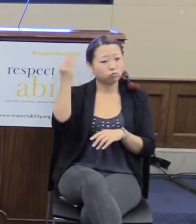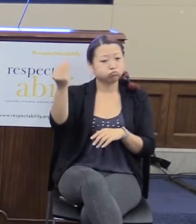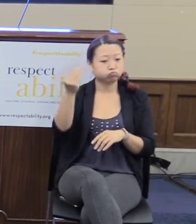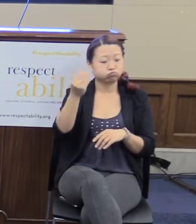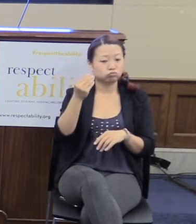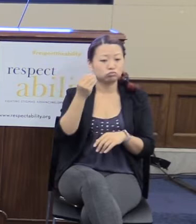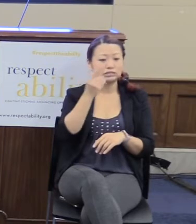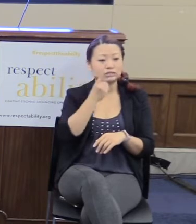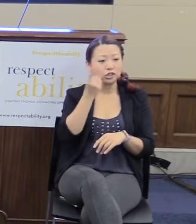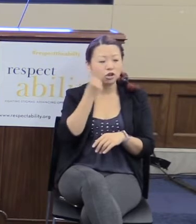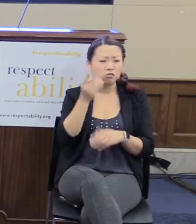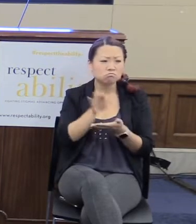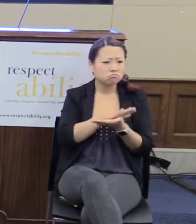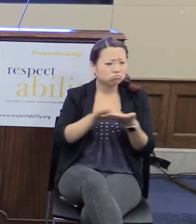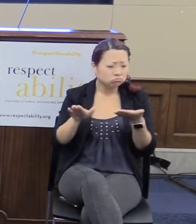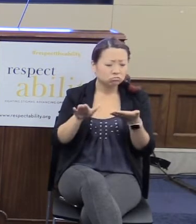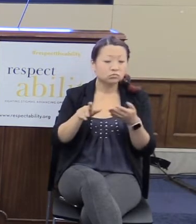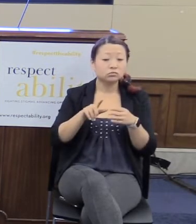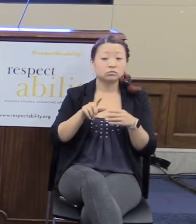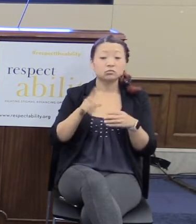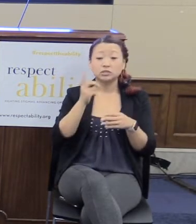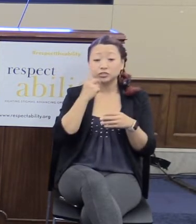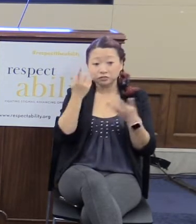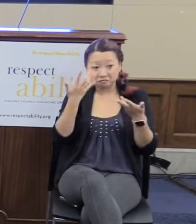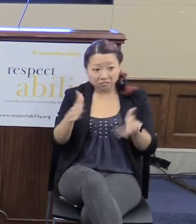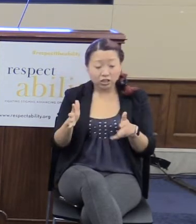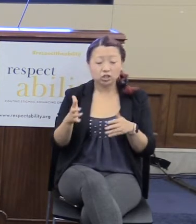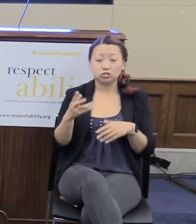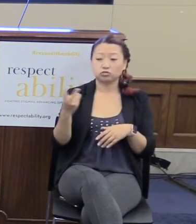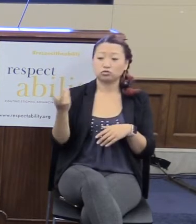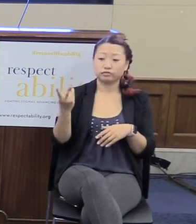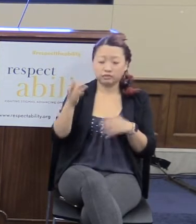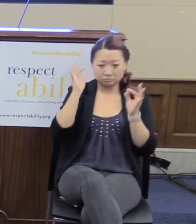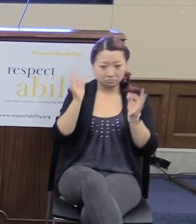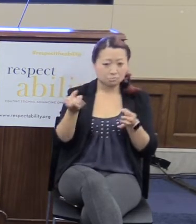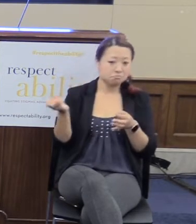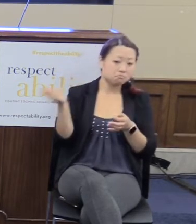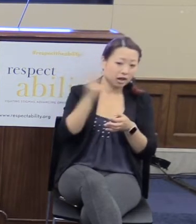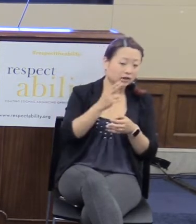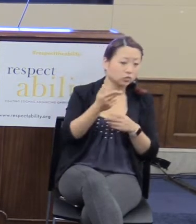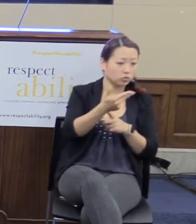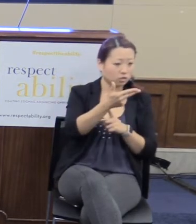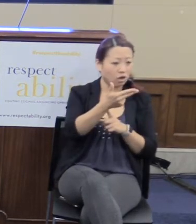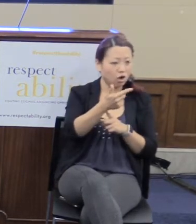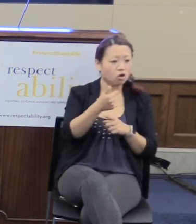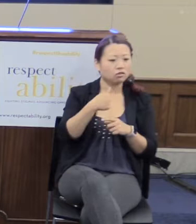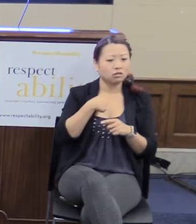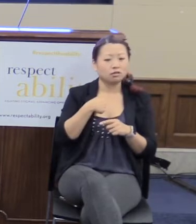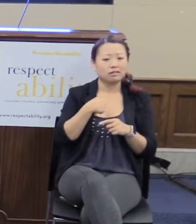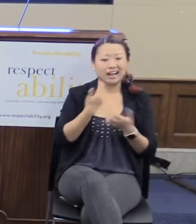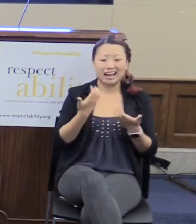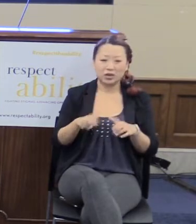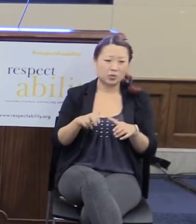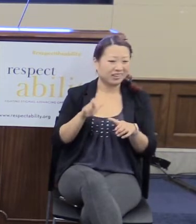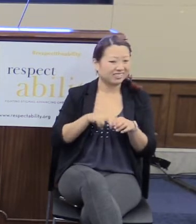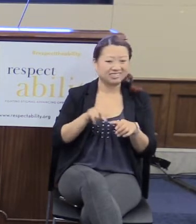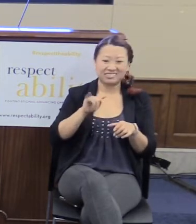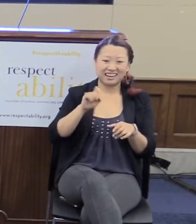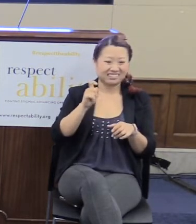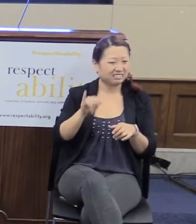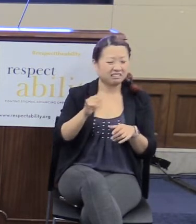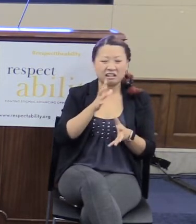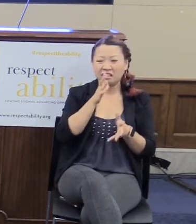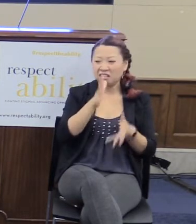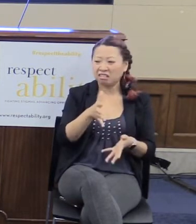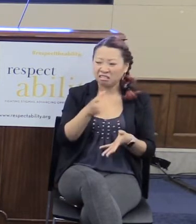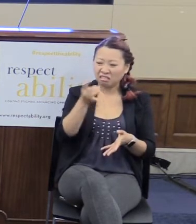very nice dinner. And then after dinner, we decided to, go back to the hotel. But I didn't want to take a taxi because I hate taking taxis. It's a pain in